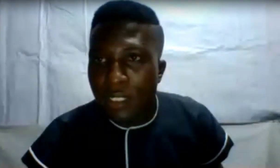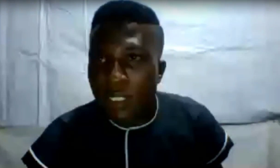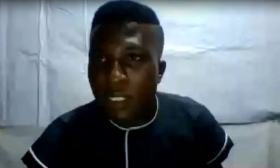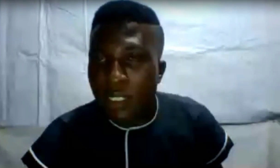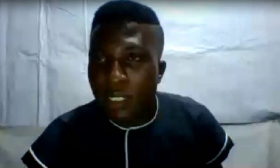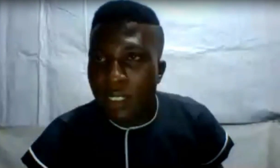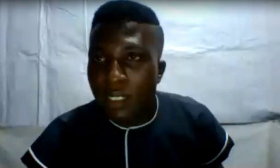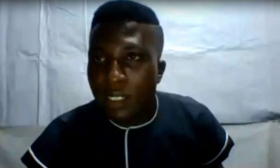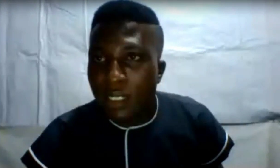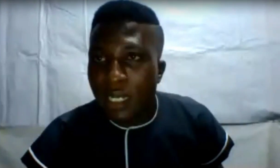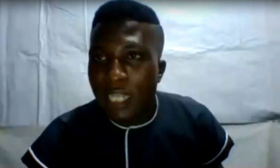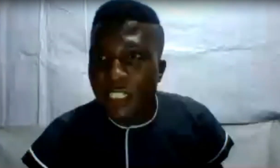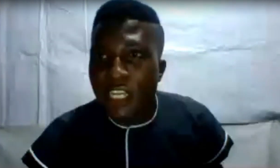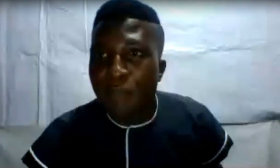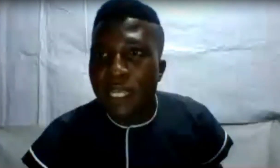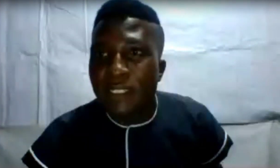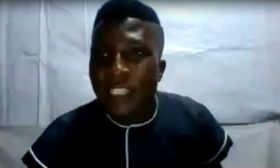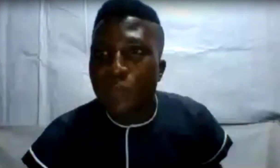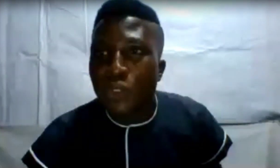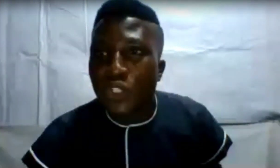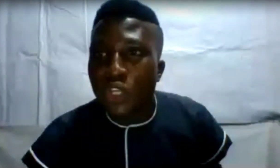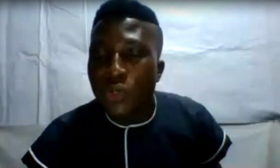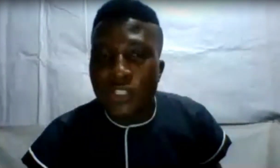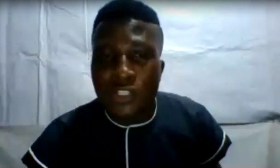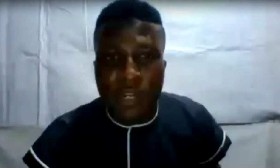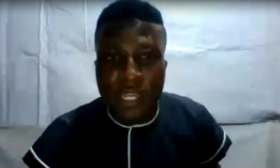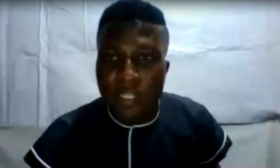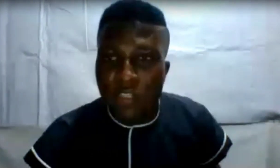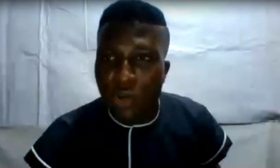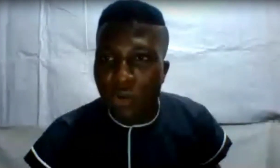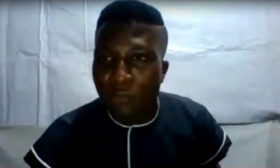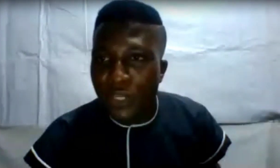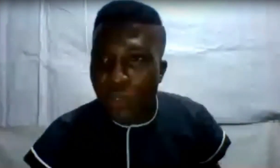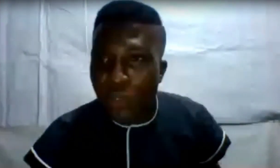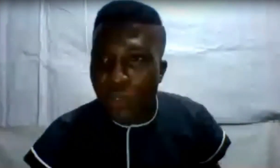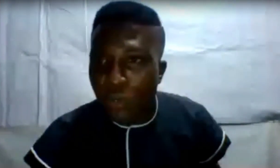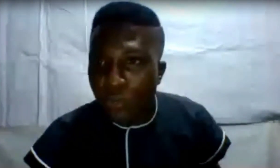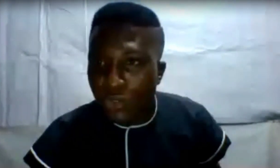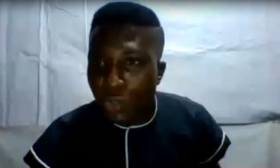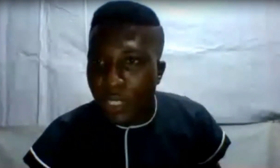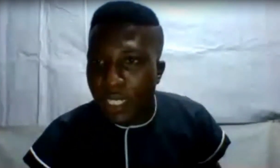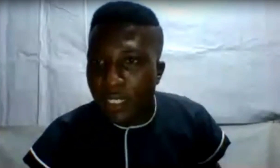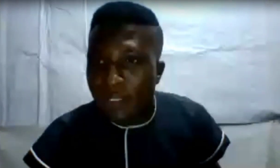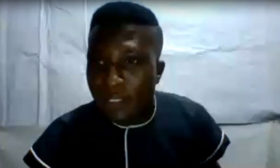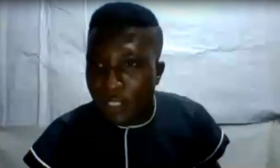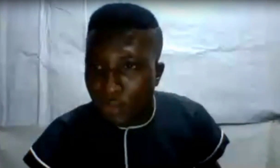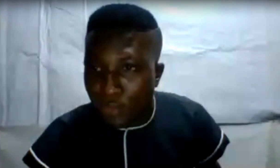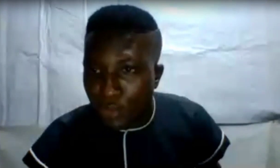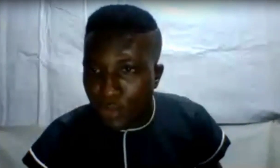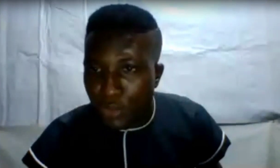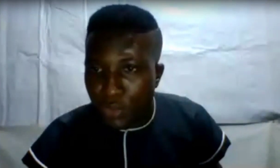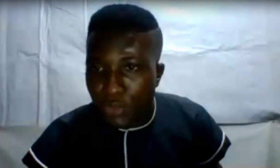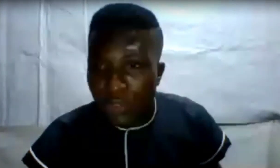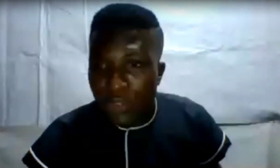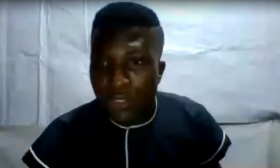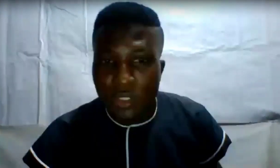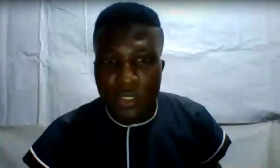Ajayi, please, can you put on your screen, your video, so we can see you? Once your video comes up, then